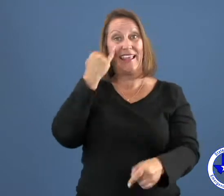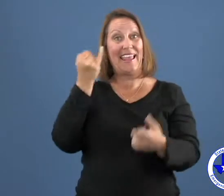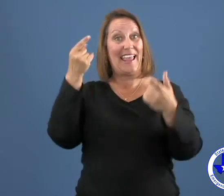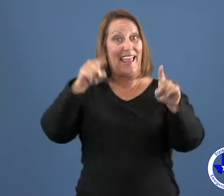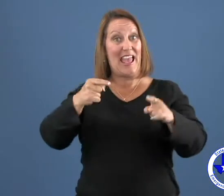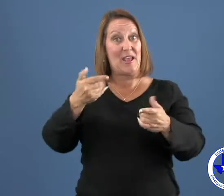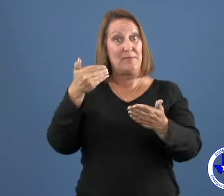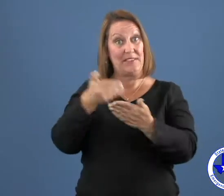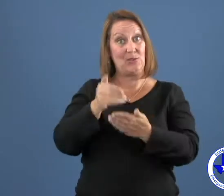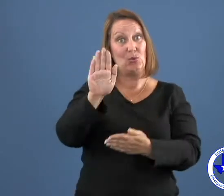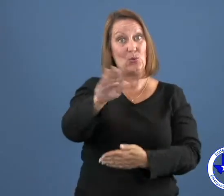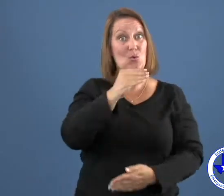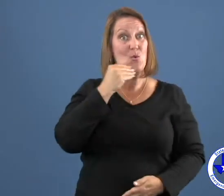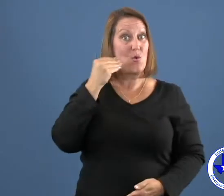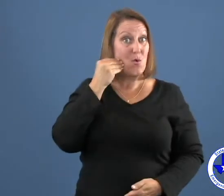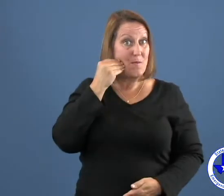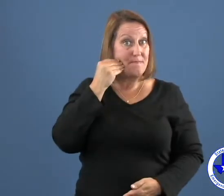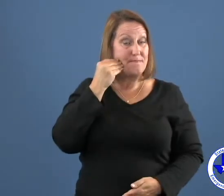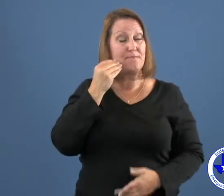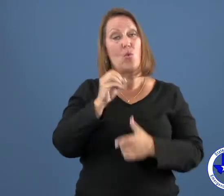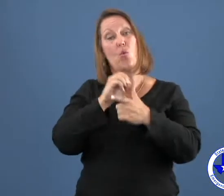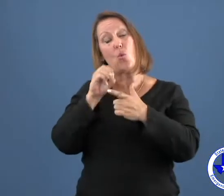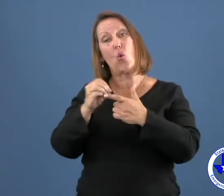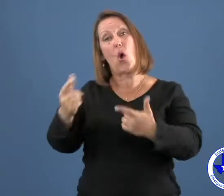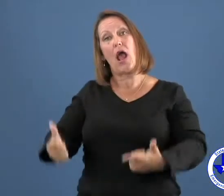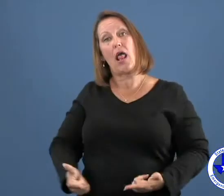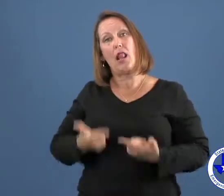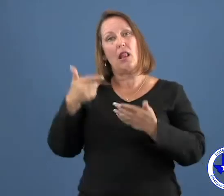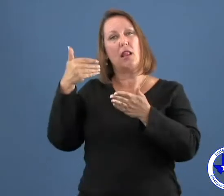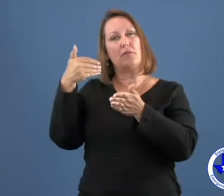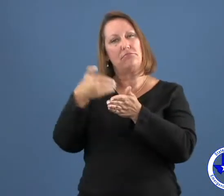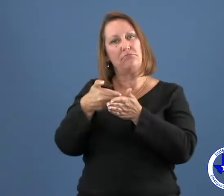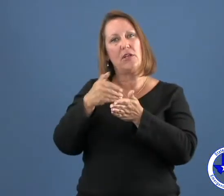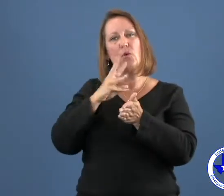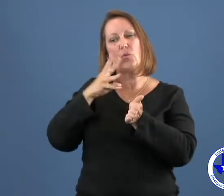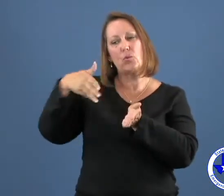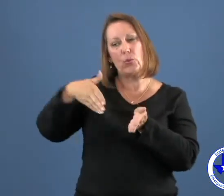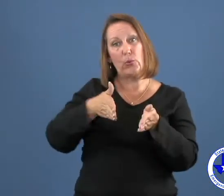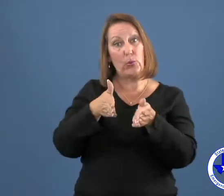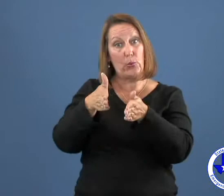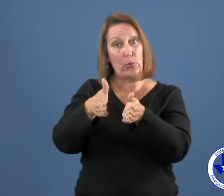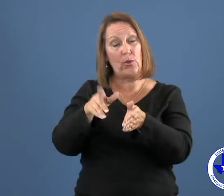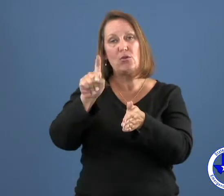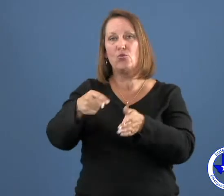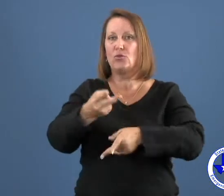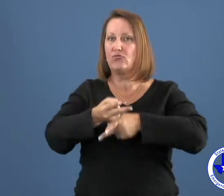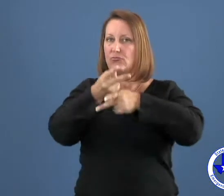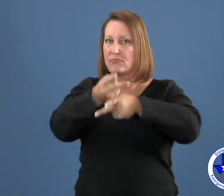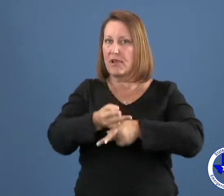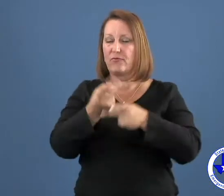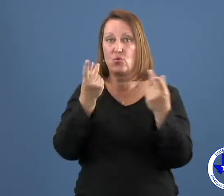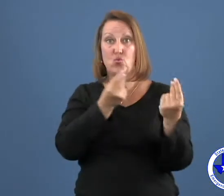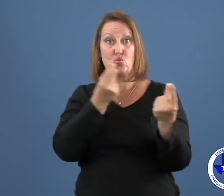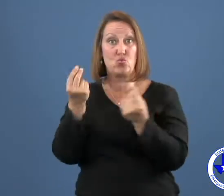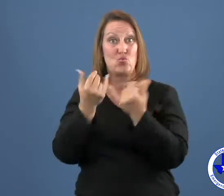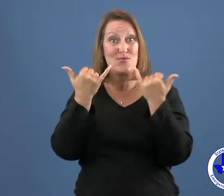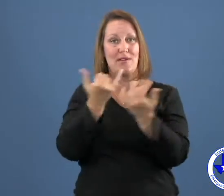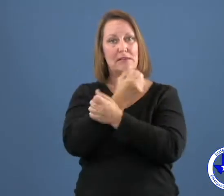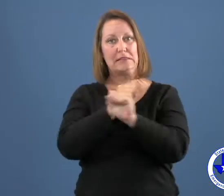area, residents along streams and creeks should take immediate precautions to protect life and property.